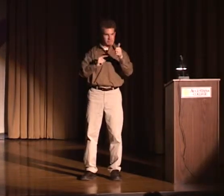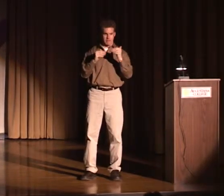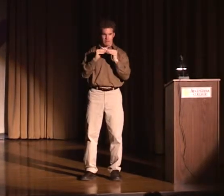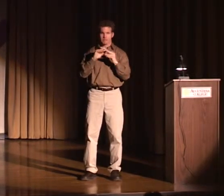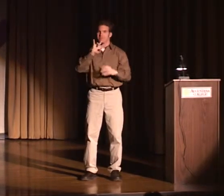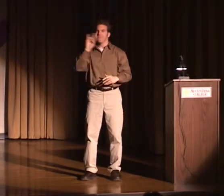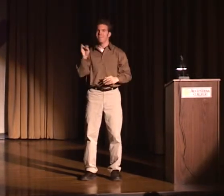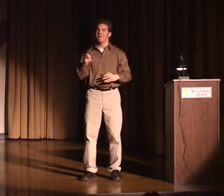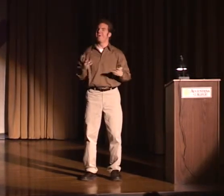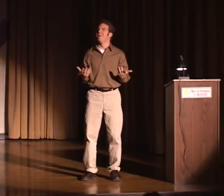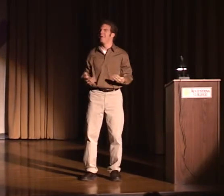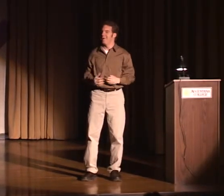So 7 times 10 equals 70.